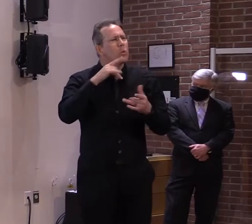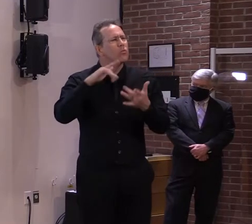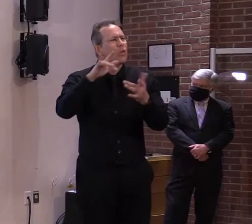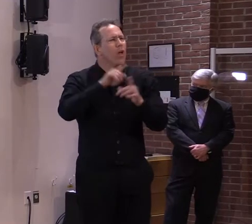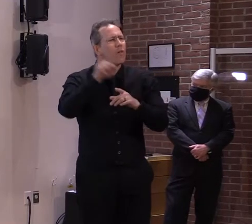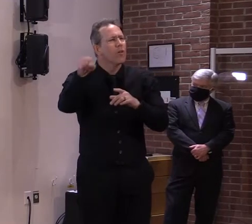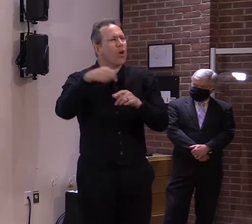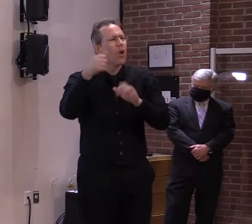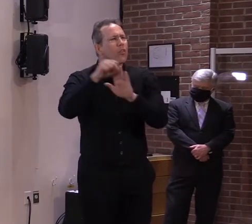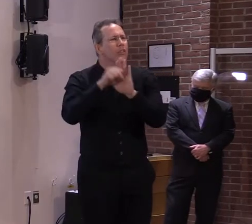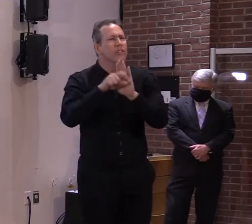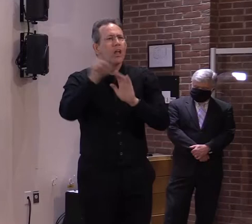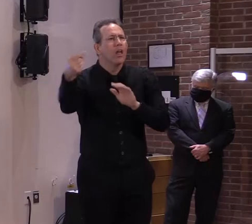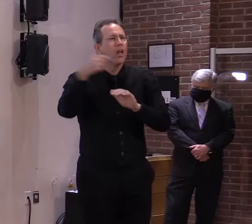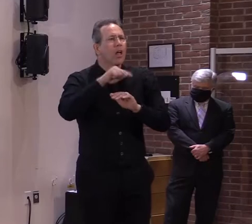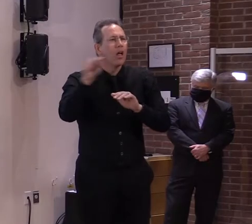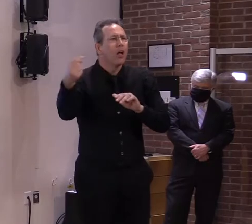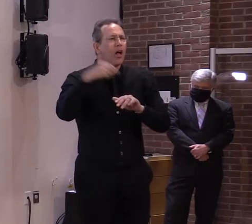Dr. Levine.